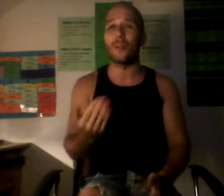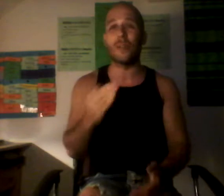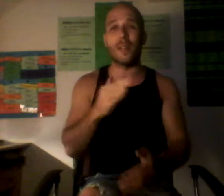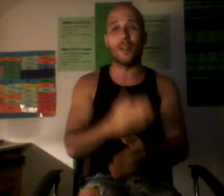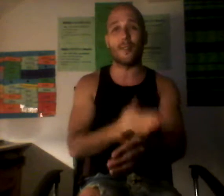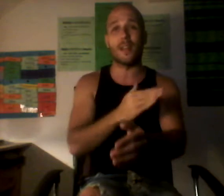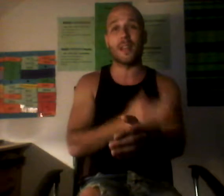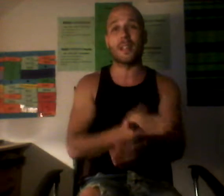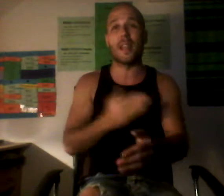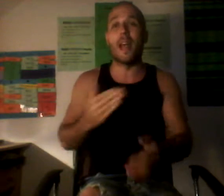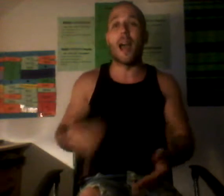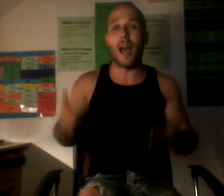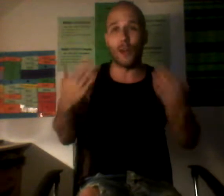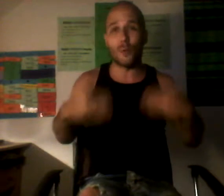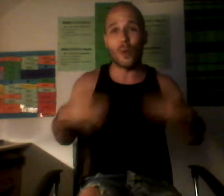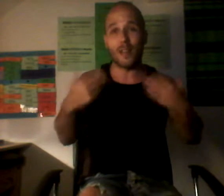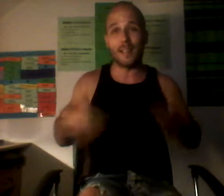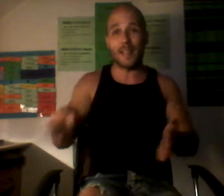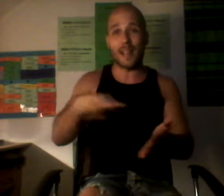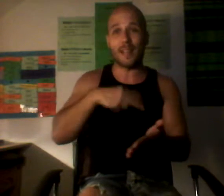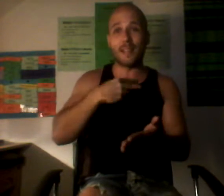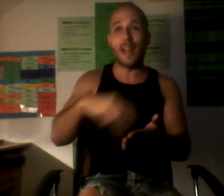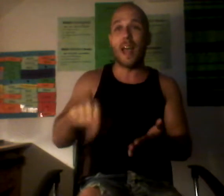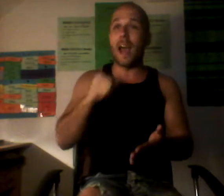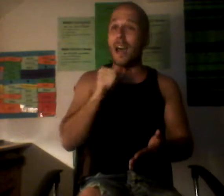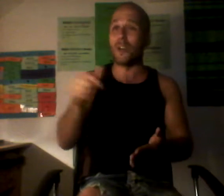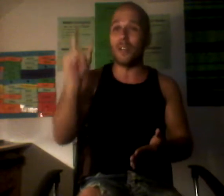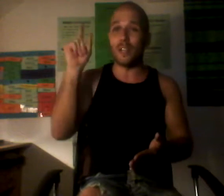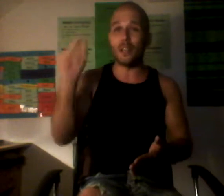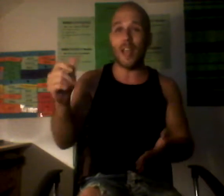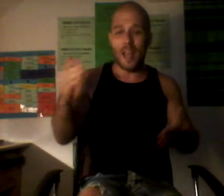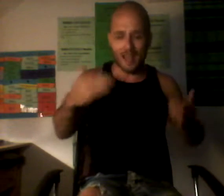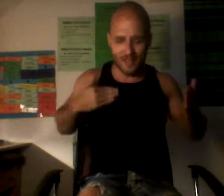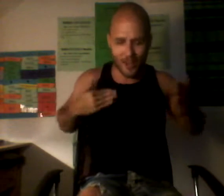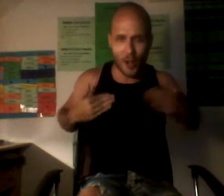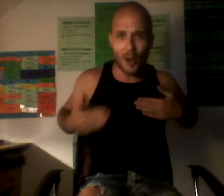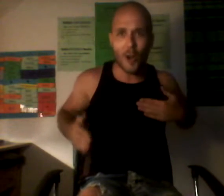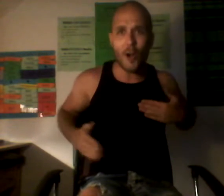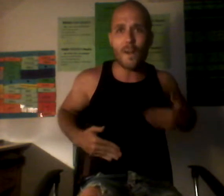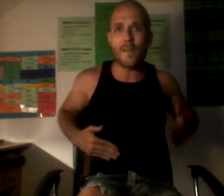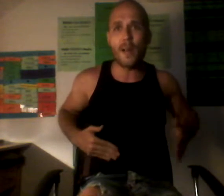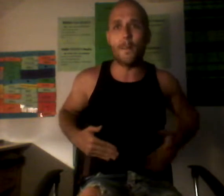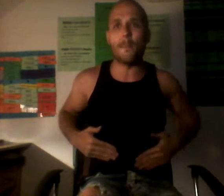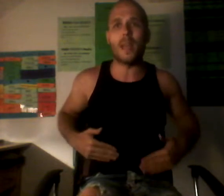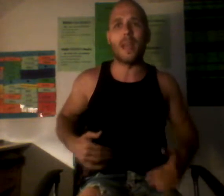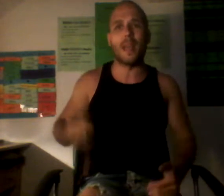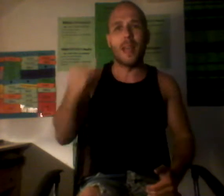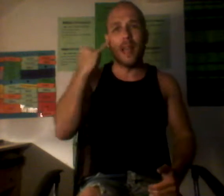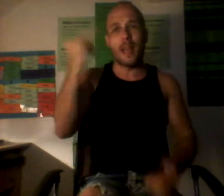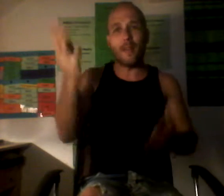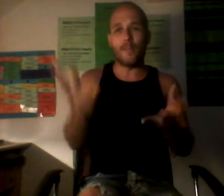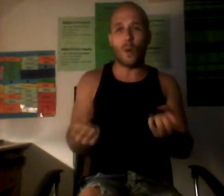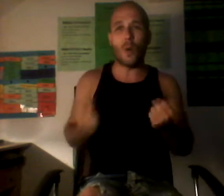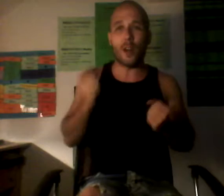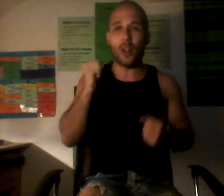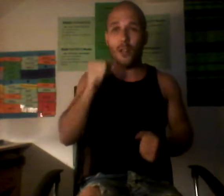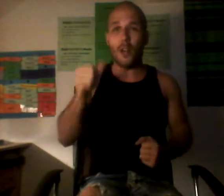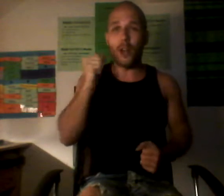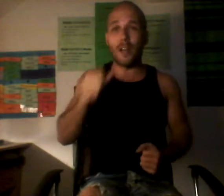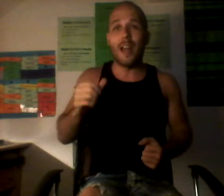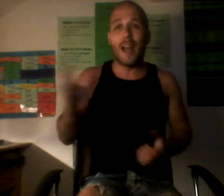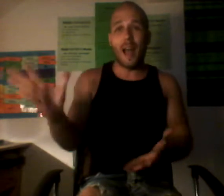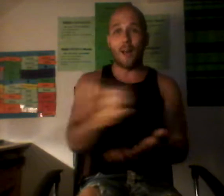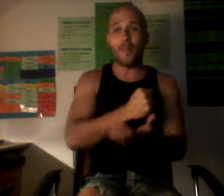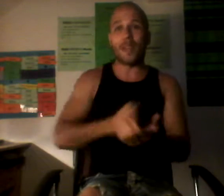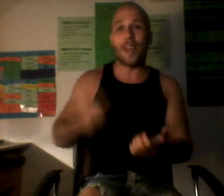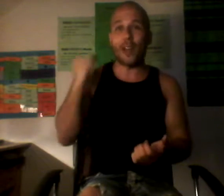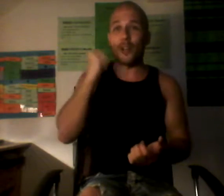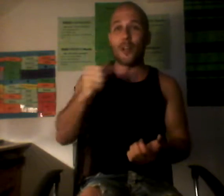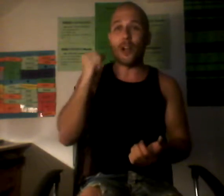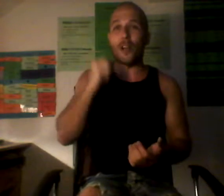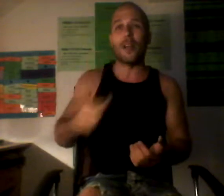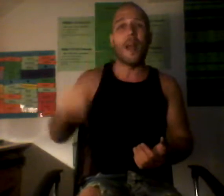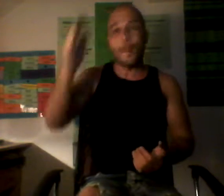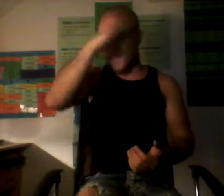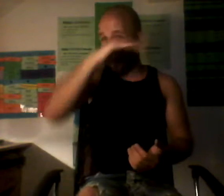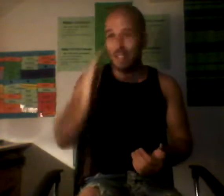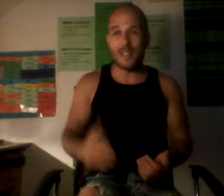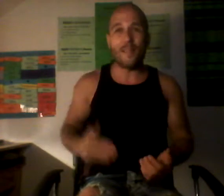in advance, I don't wanna dance, I don't need your hands all over me. If I want a girl, then I'ma get a girl, but it's never